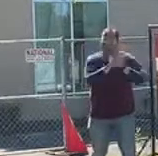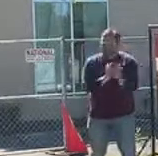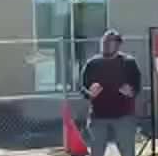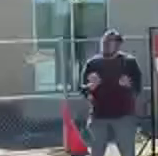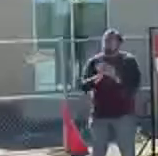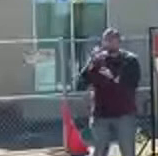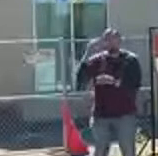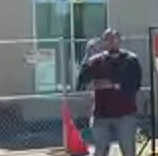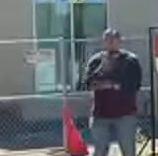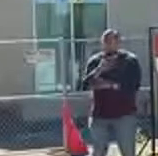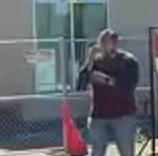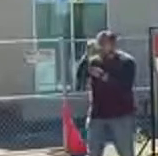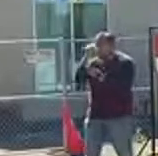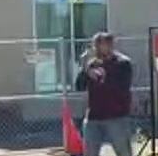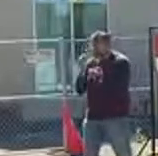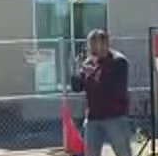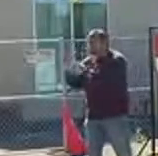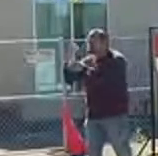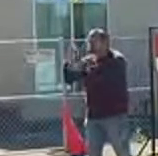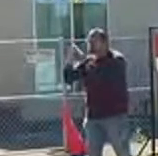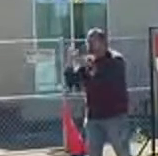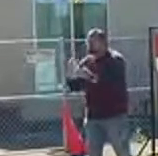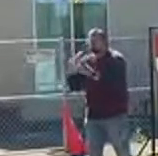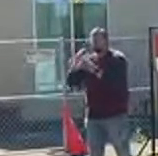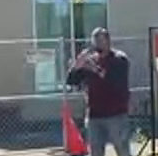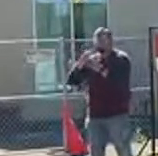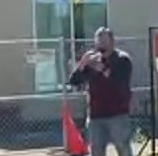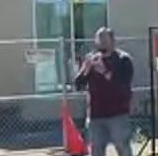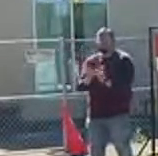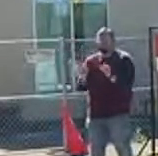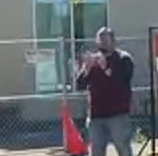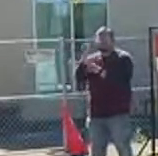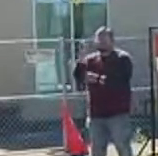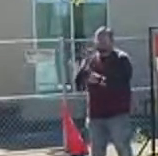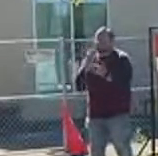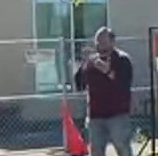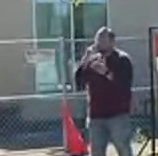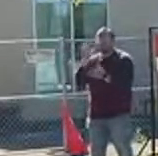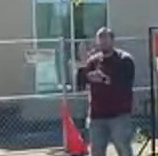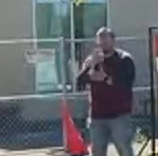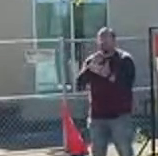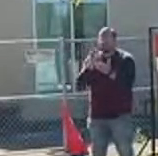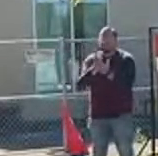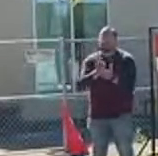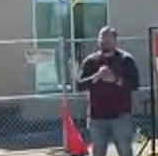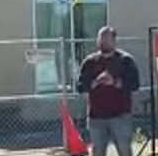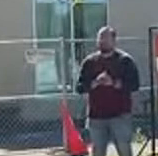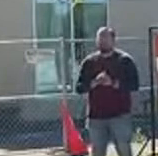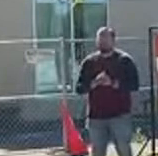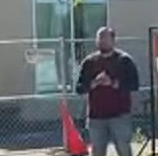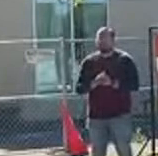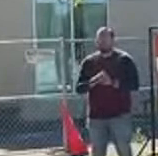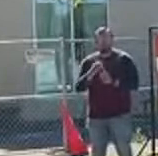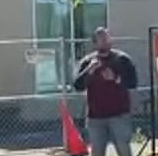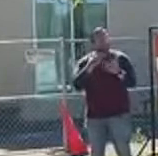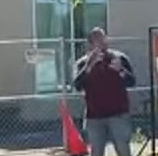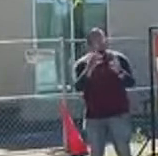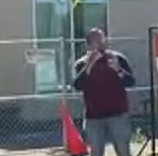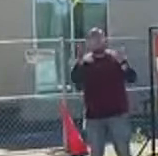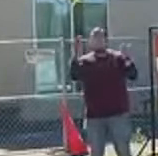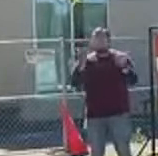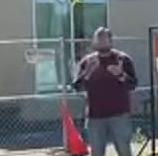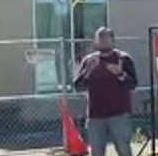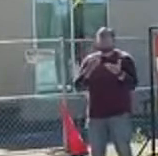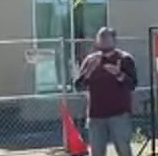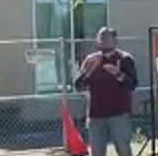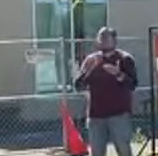to voters of the importance of this bond. Thank you for your dedication. Now, I'd like to invite